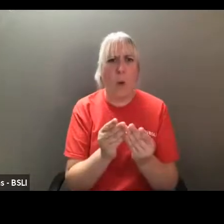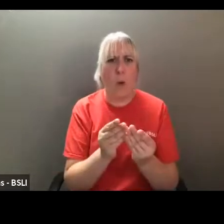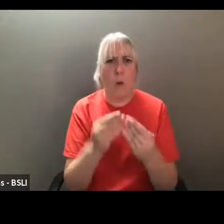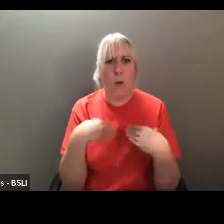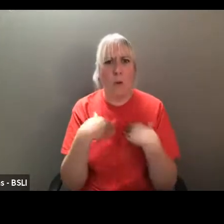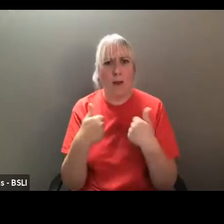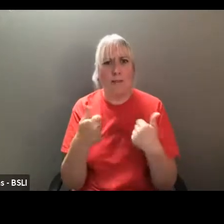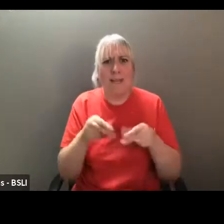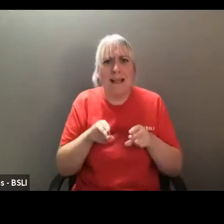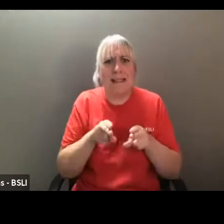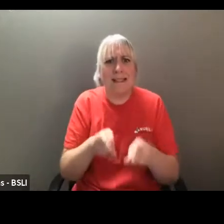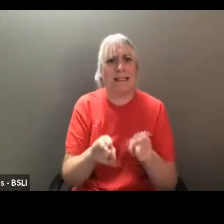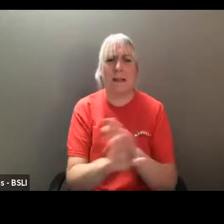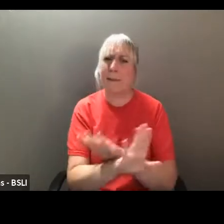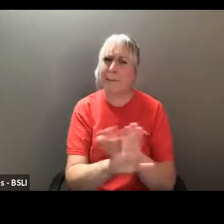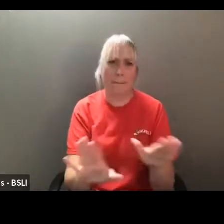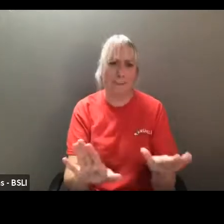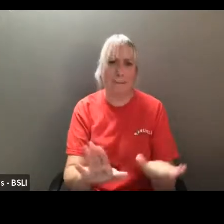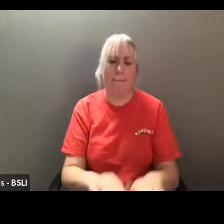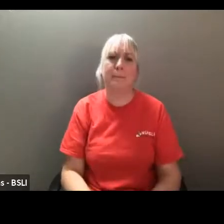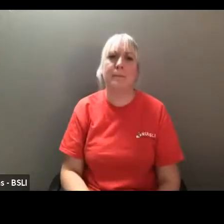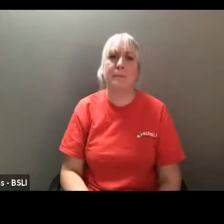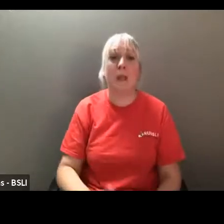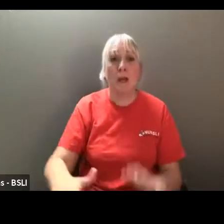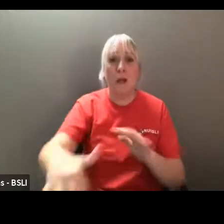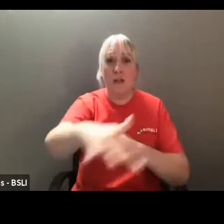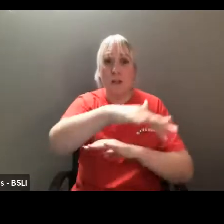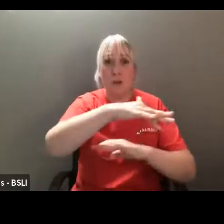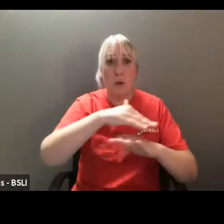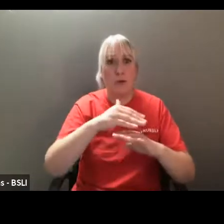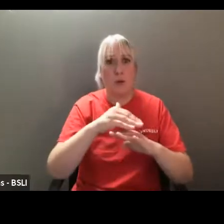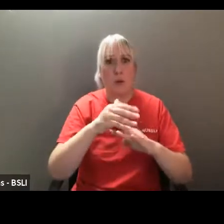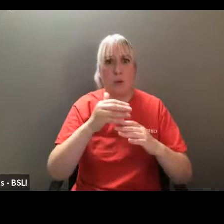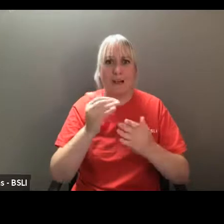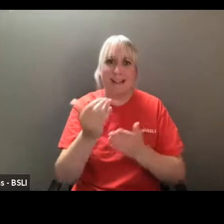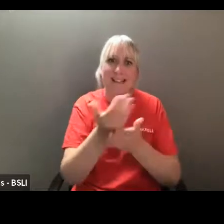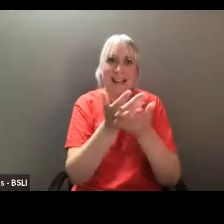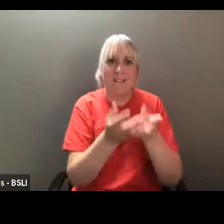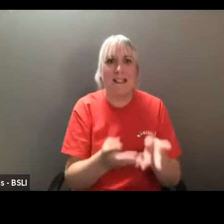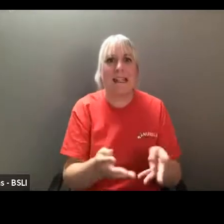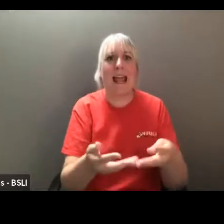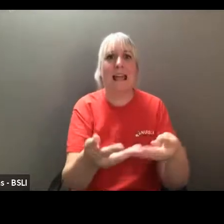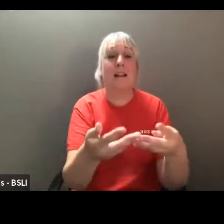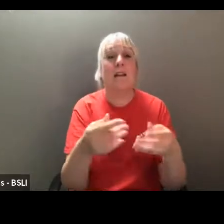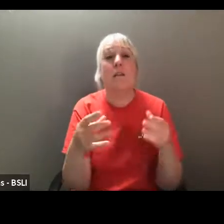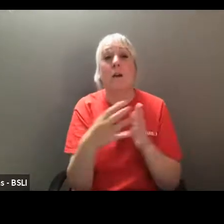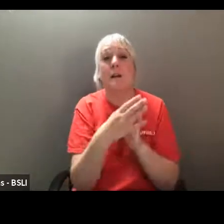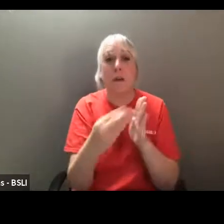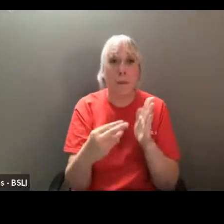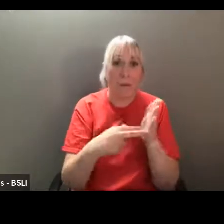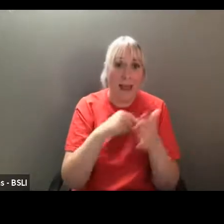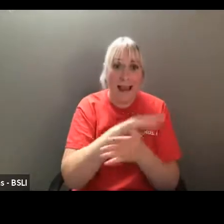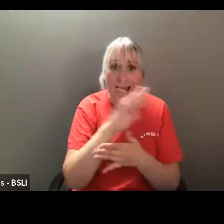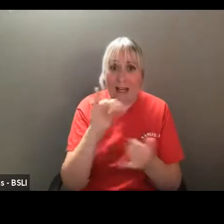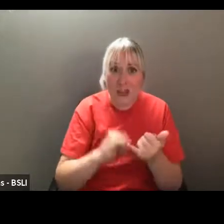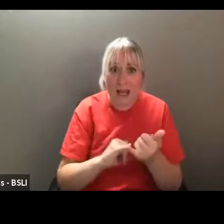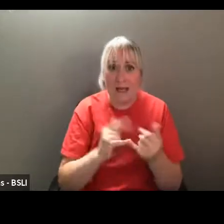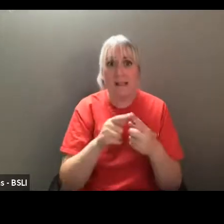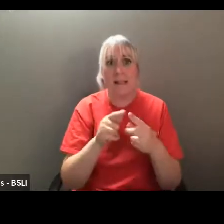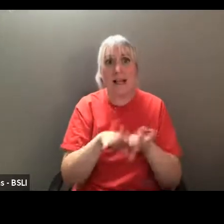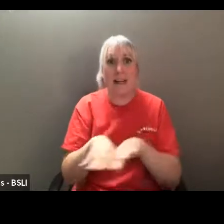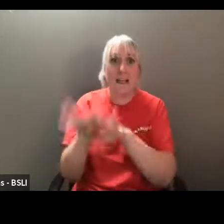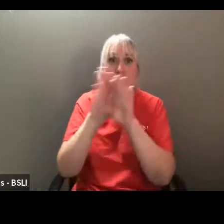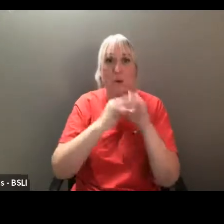A social safety net of public services such as the NHS, National Inclusive Education